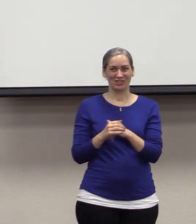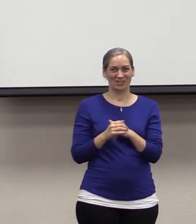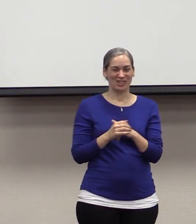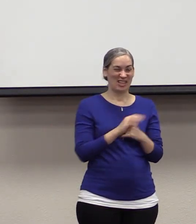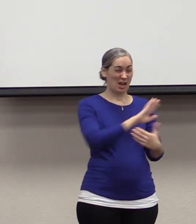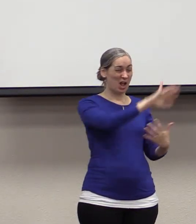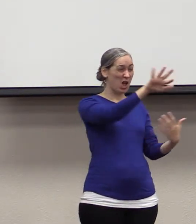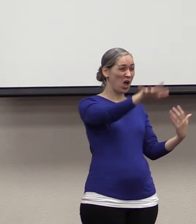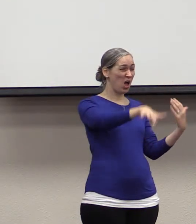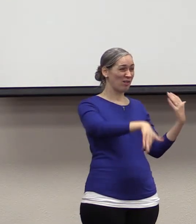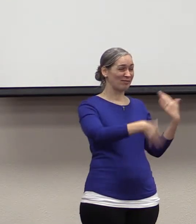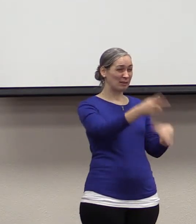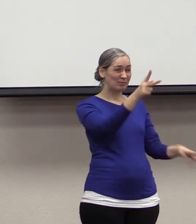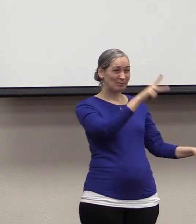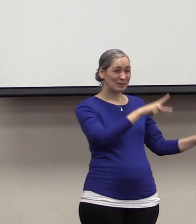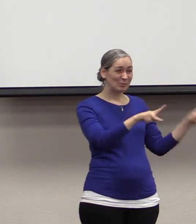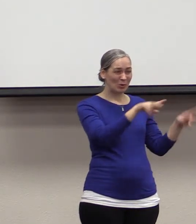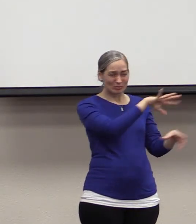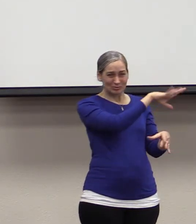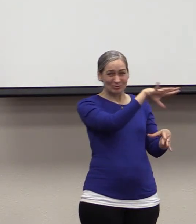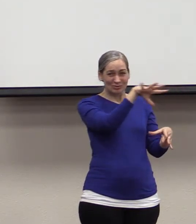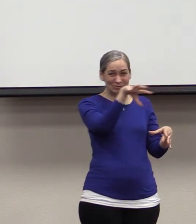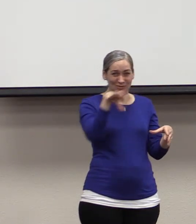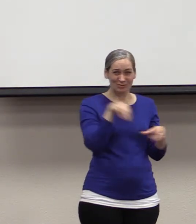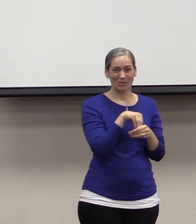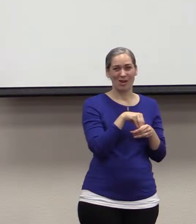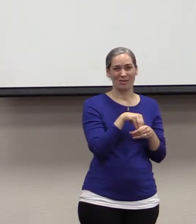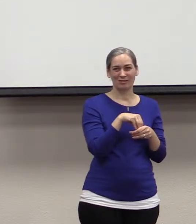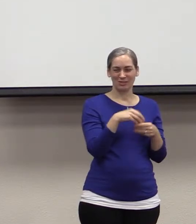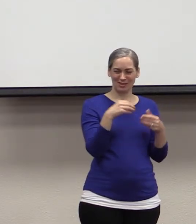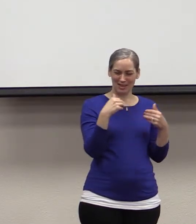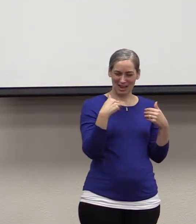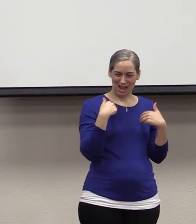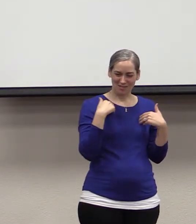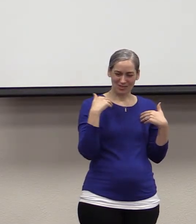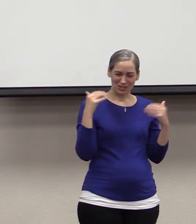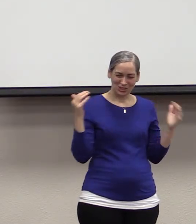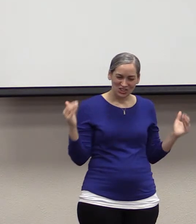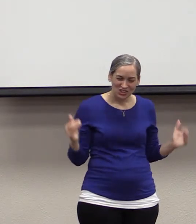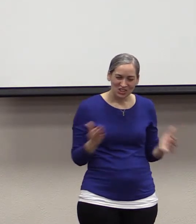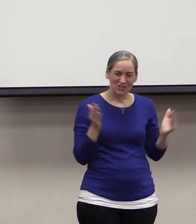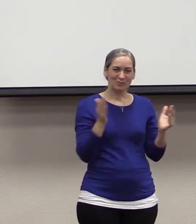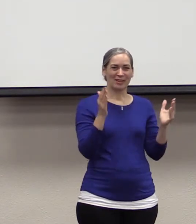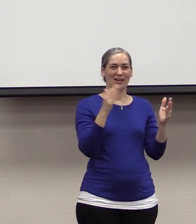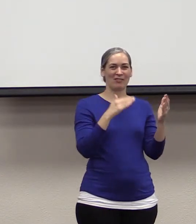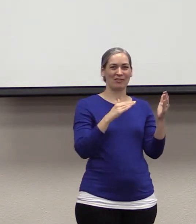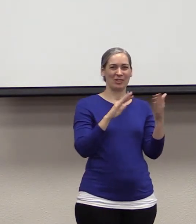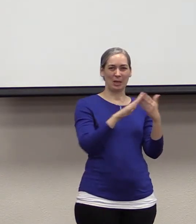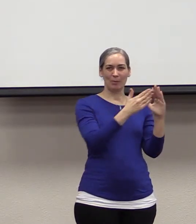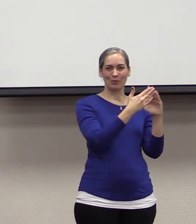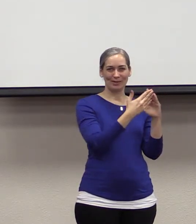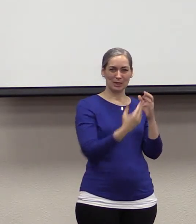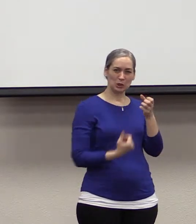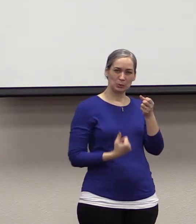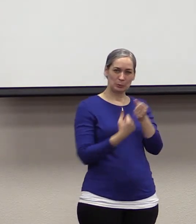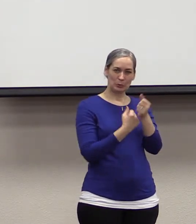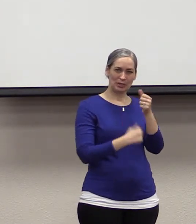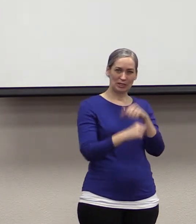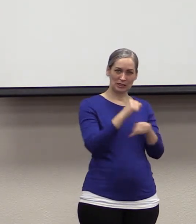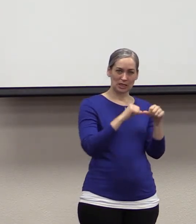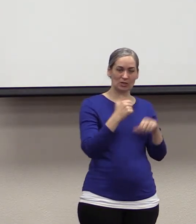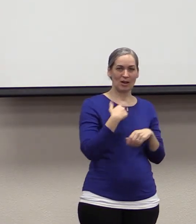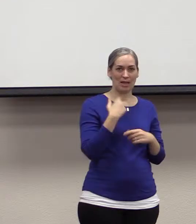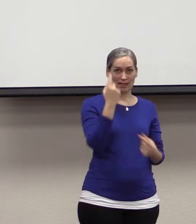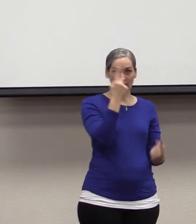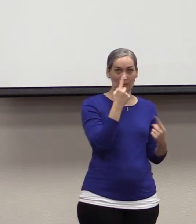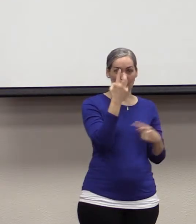anyways. And so they have the encouragement of community and being there for one another. I can't help but think of the